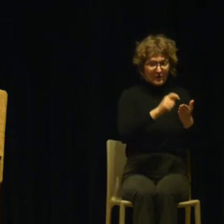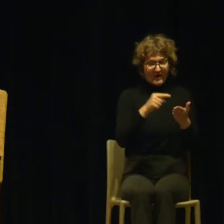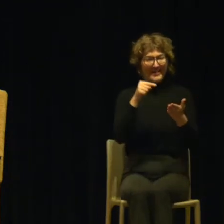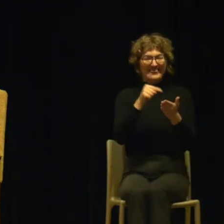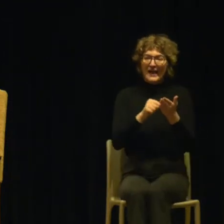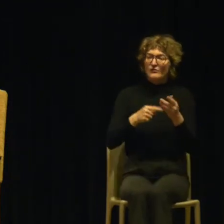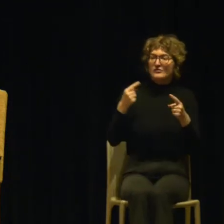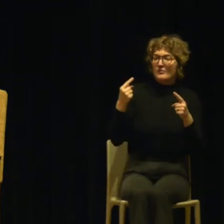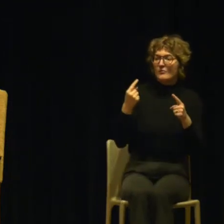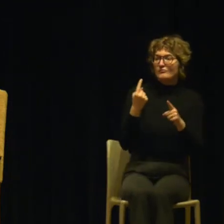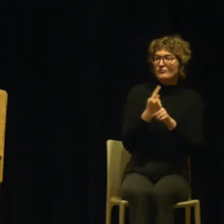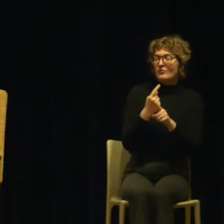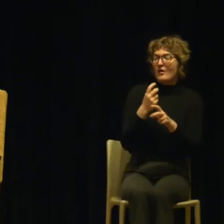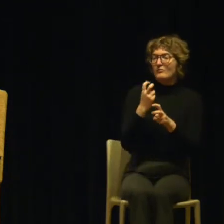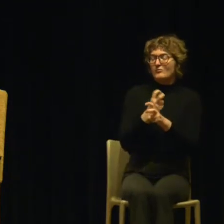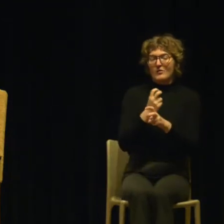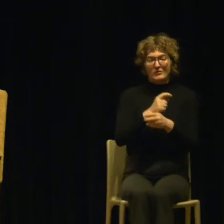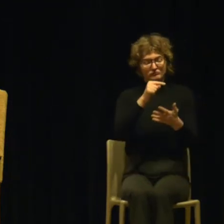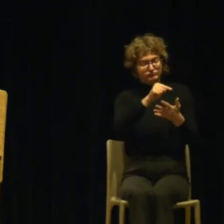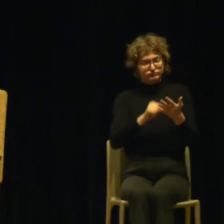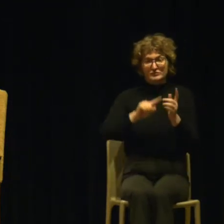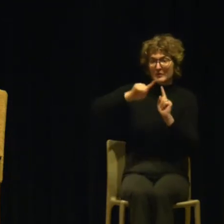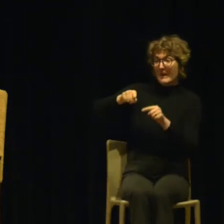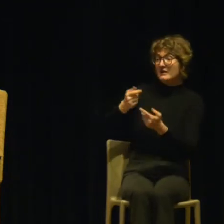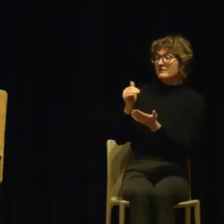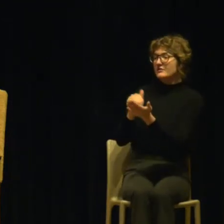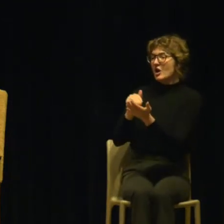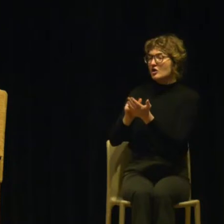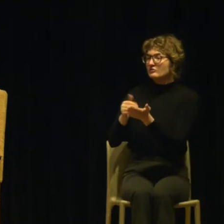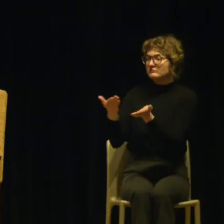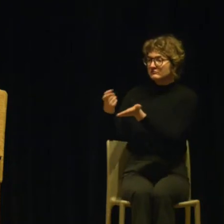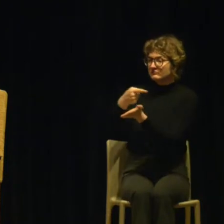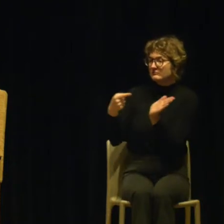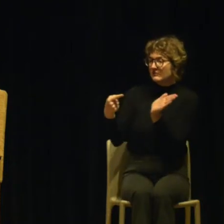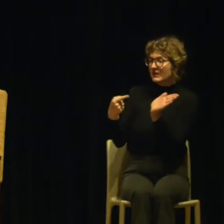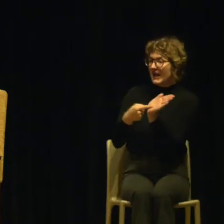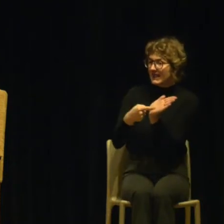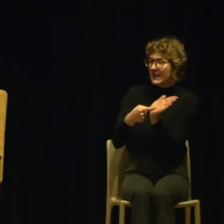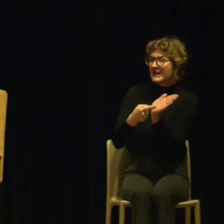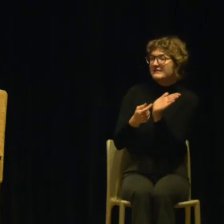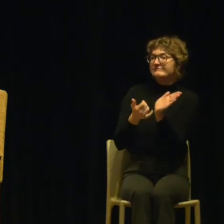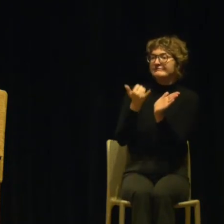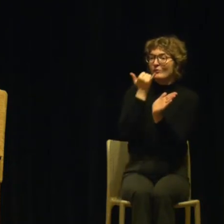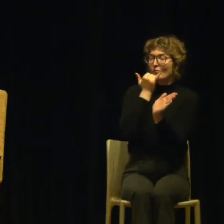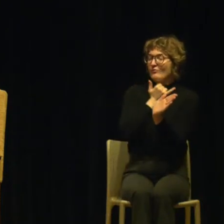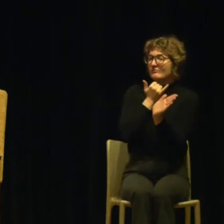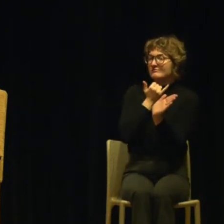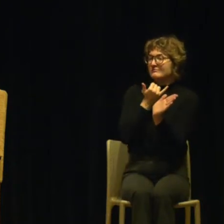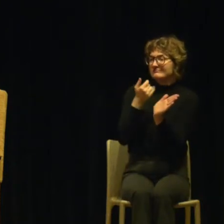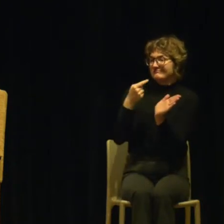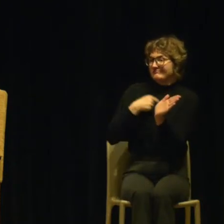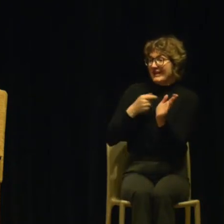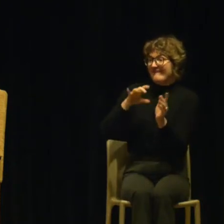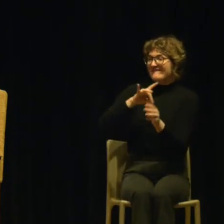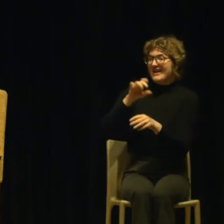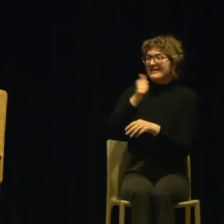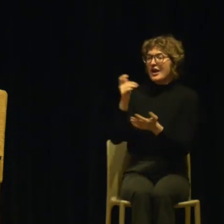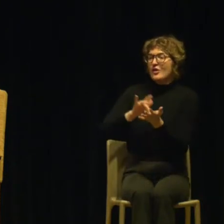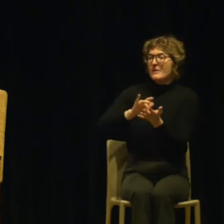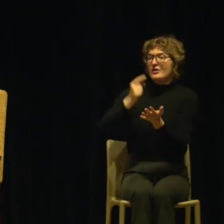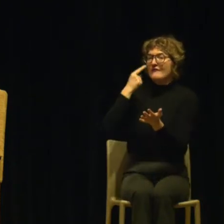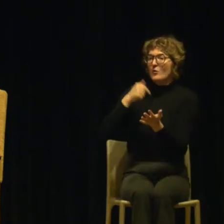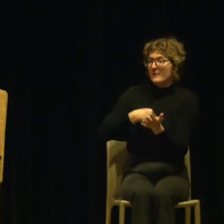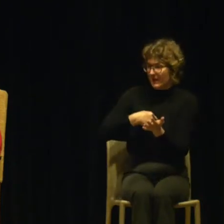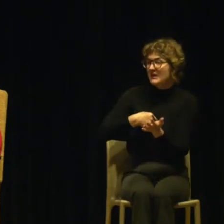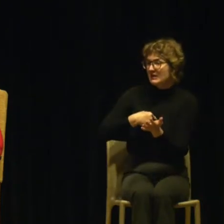was a problem, that was a problem. You go back to your doctor and you say, this didn't work for me. Find another one for me.